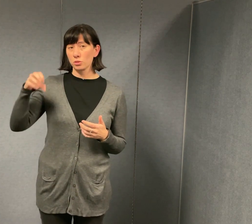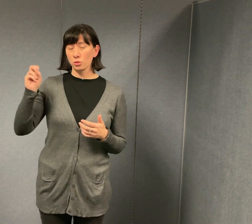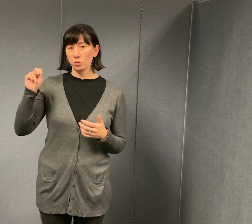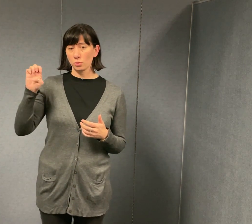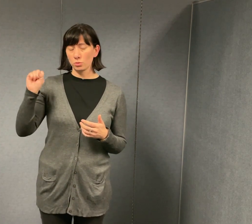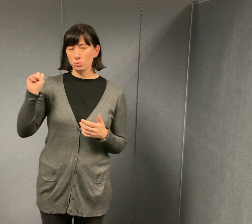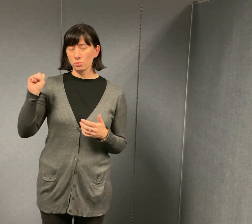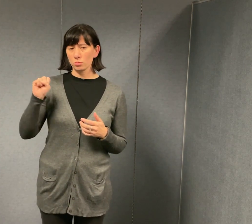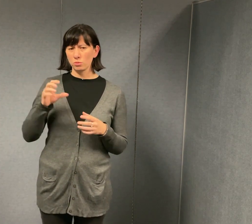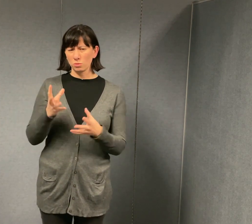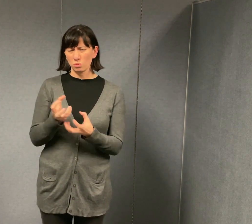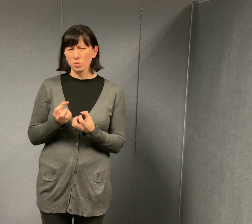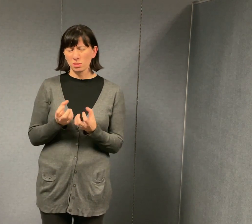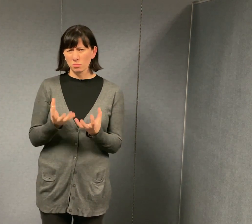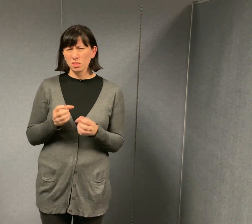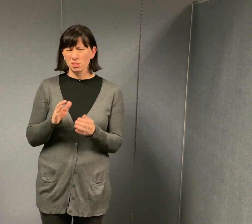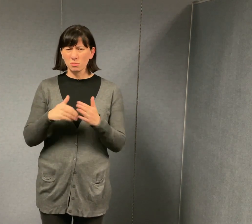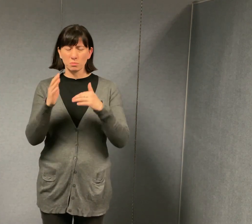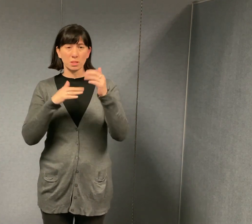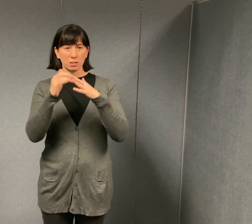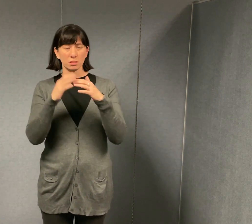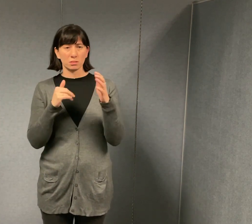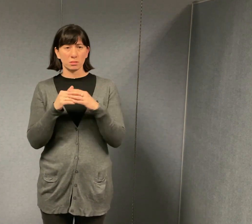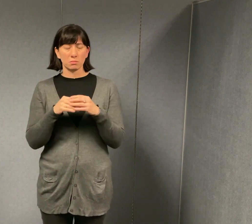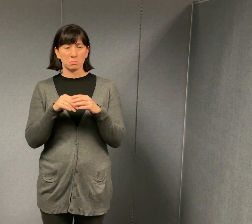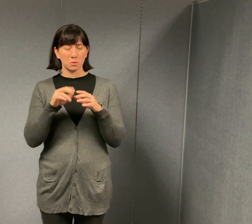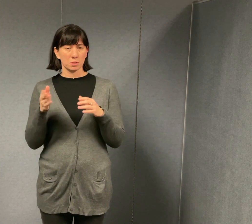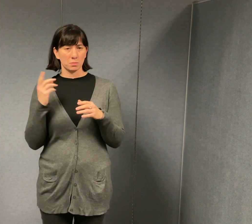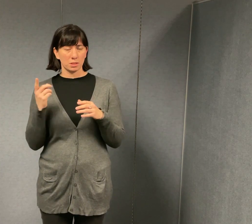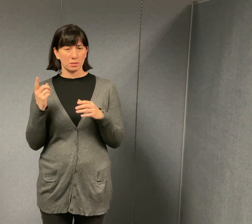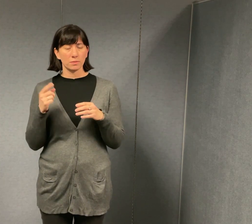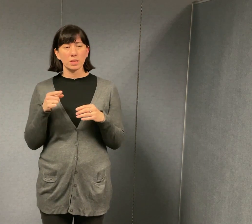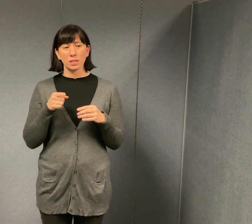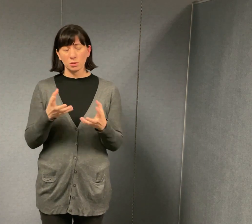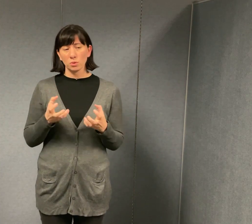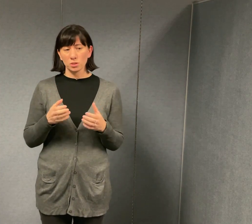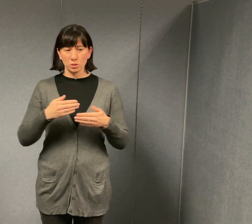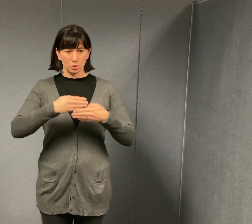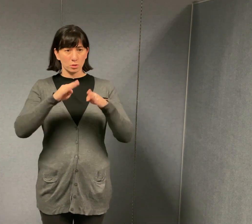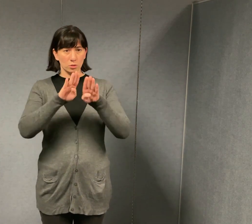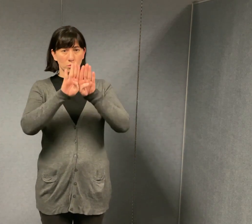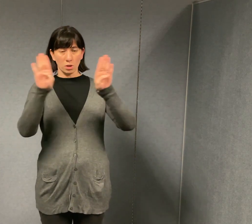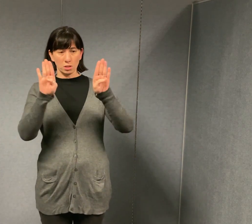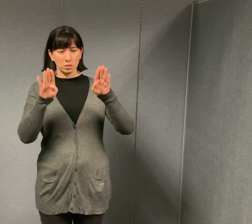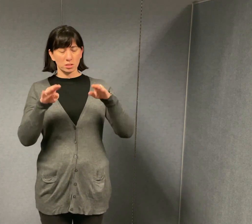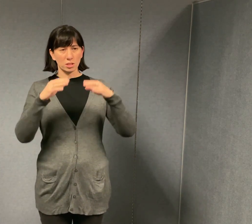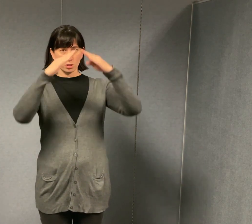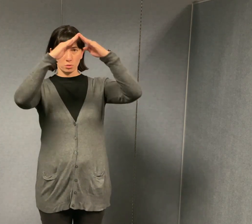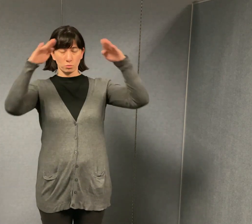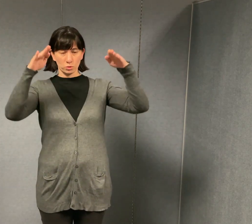he wants the walls and the roof of his shed to be made out of plywood. And he wants